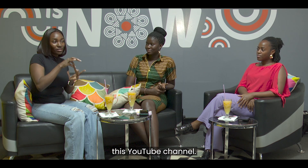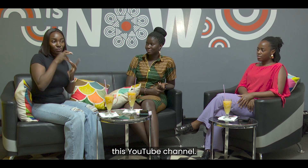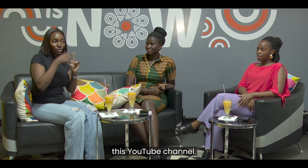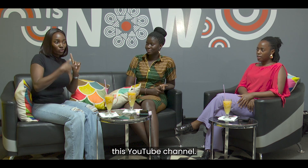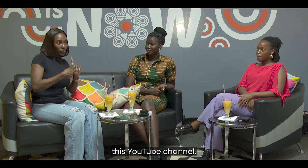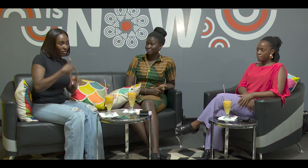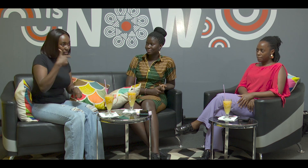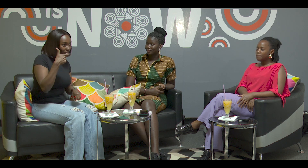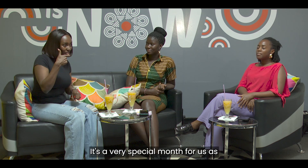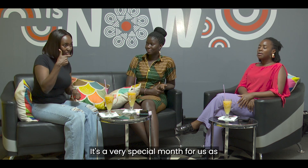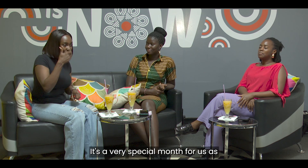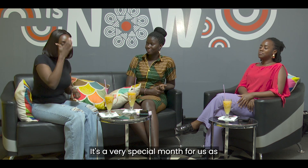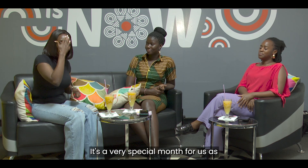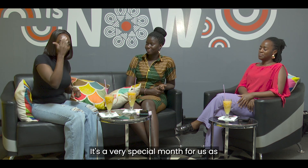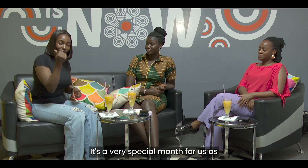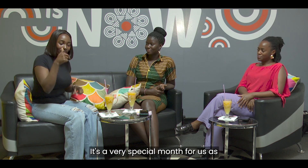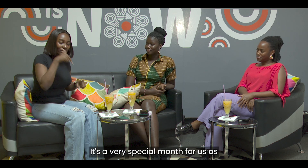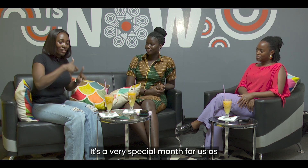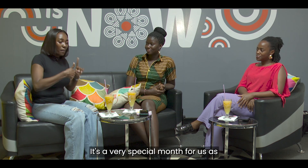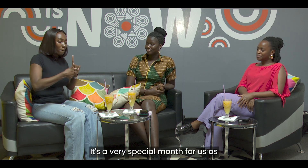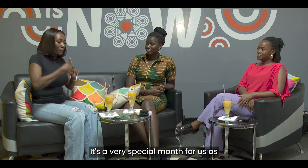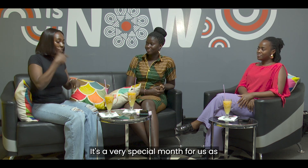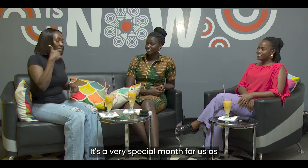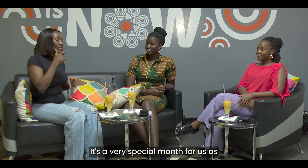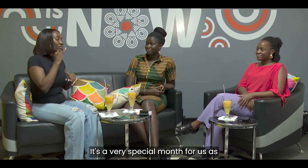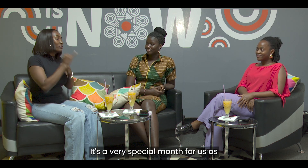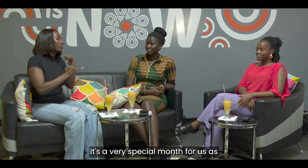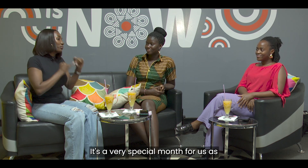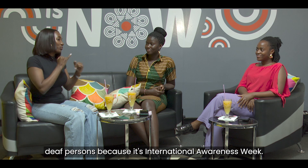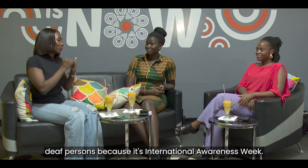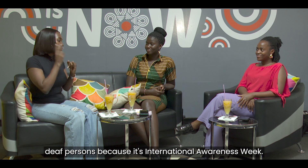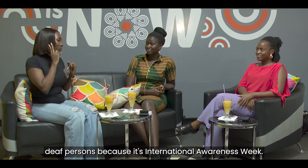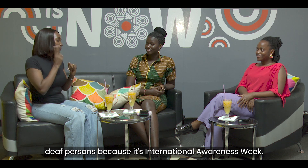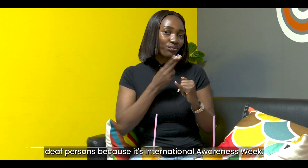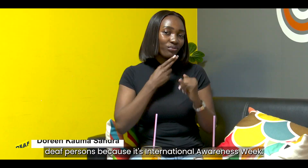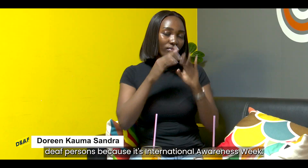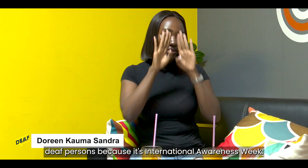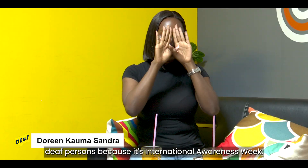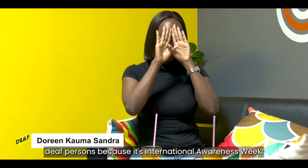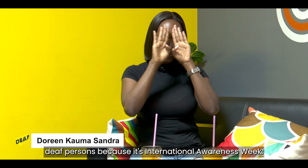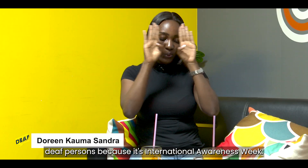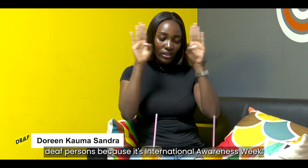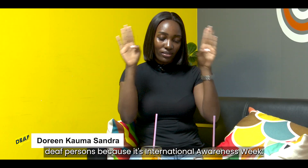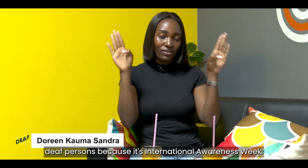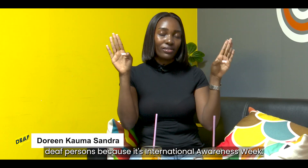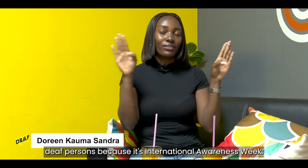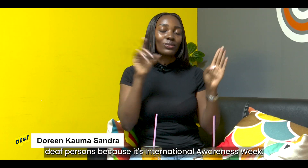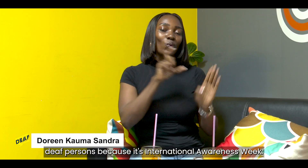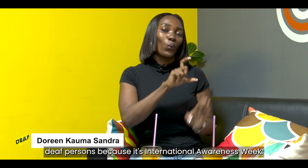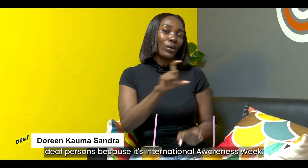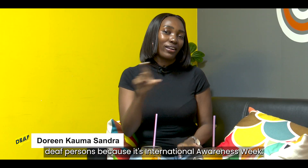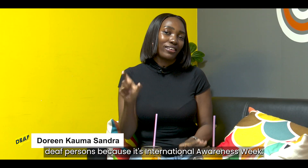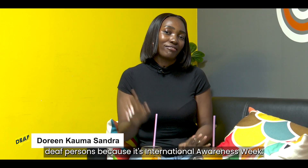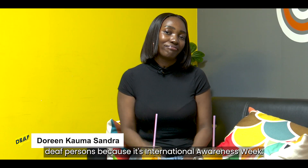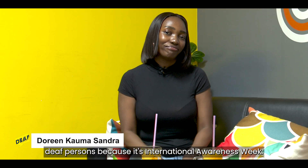channel. It's a very special month for us as deaf persons because it's International